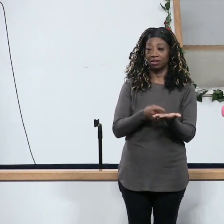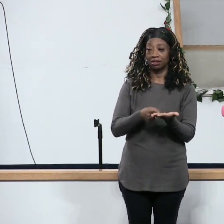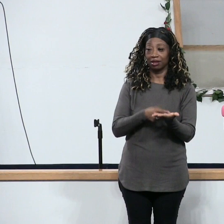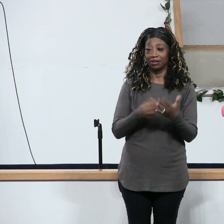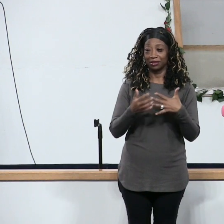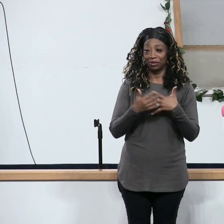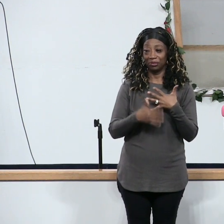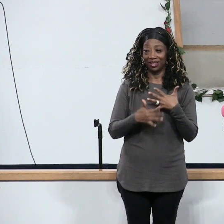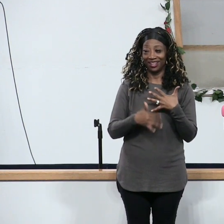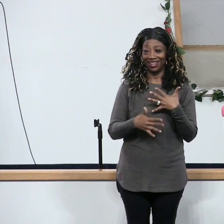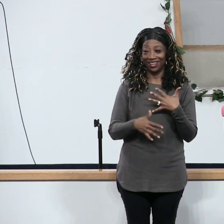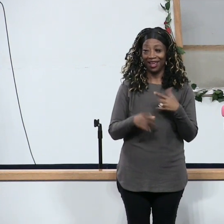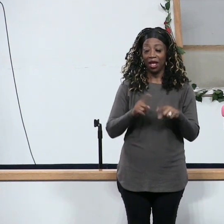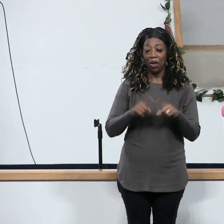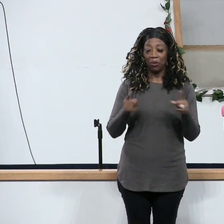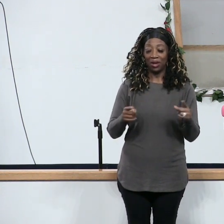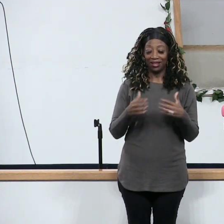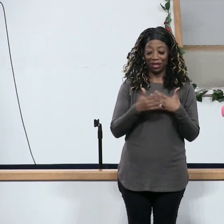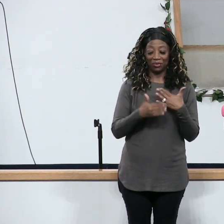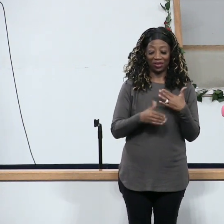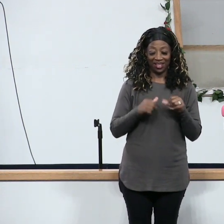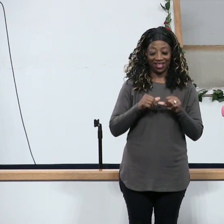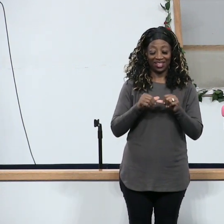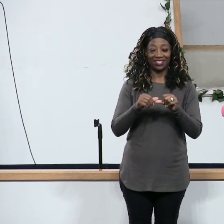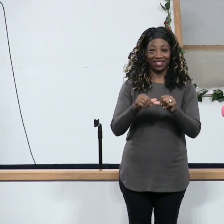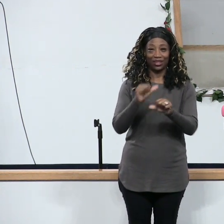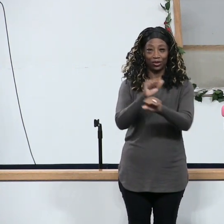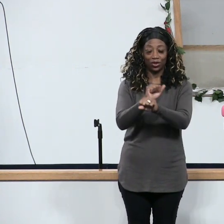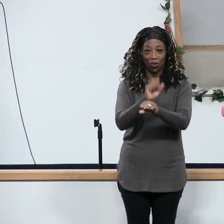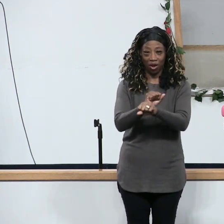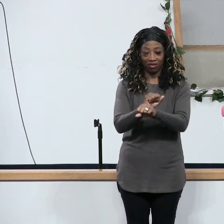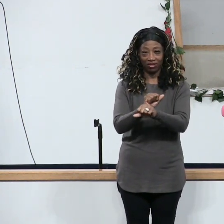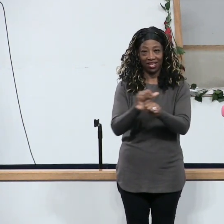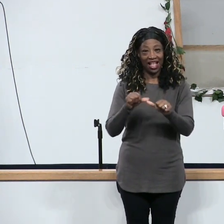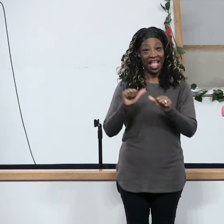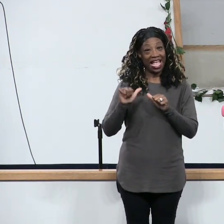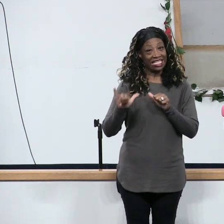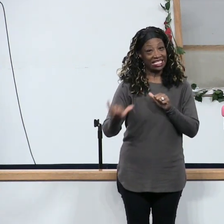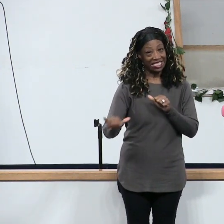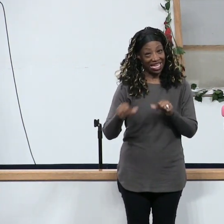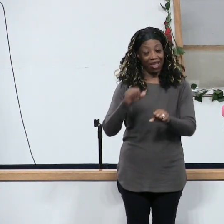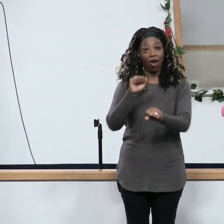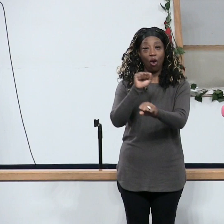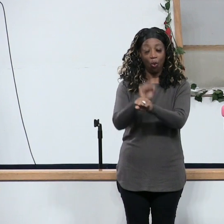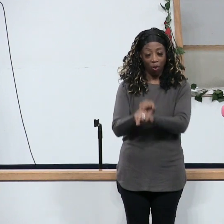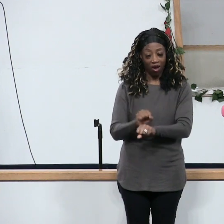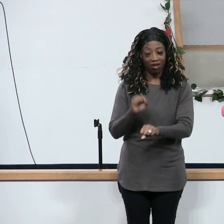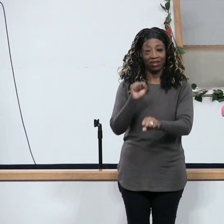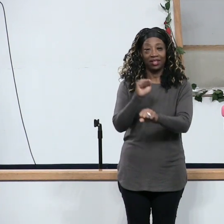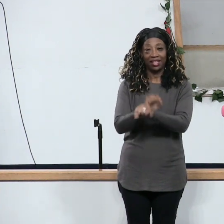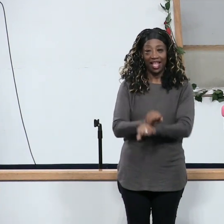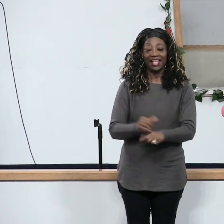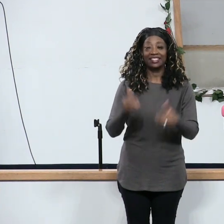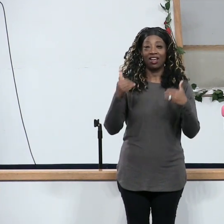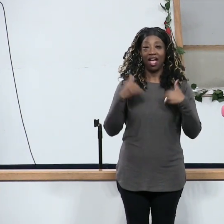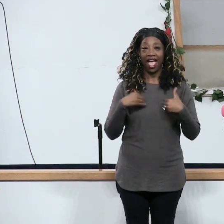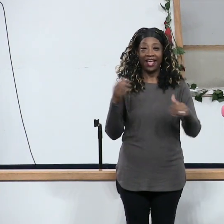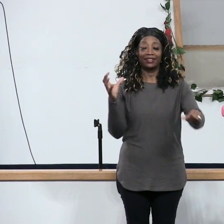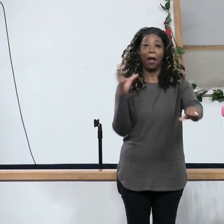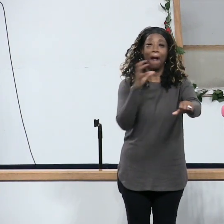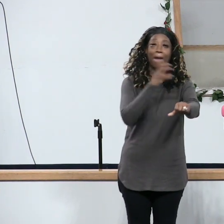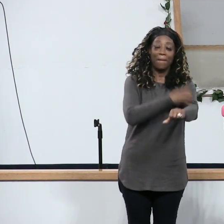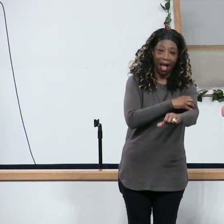you, the blood still works. It still works. It still has power.